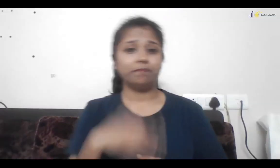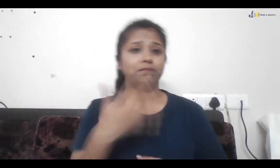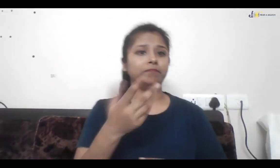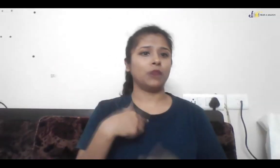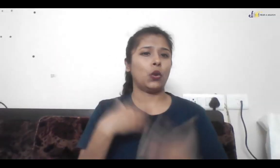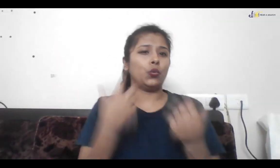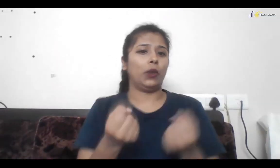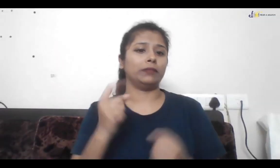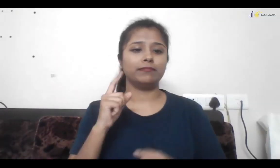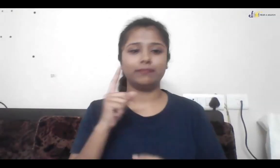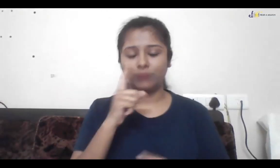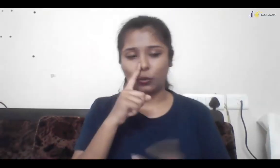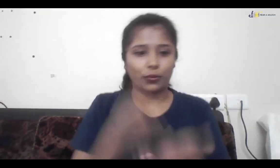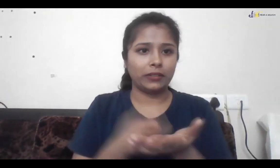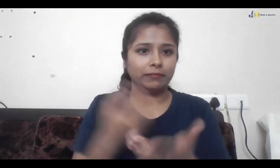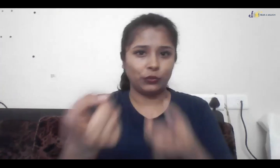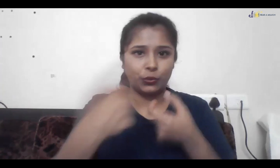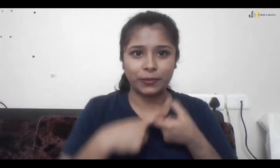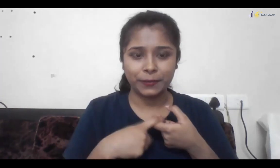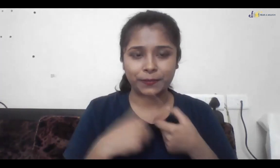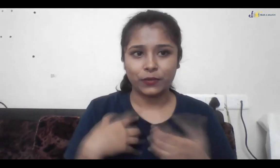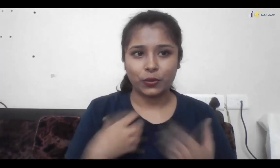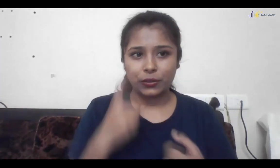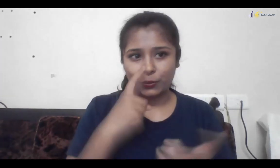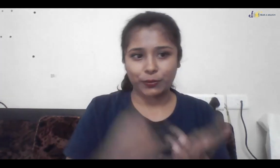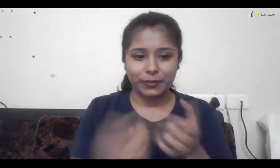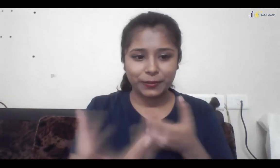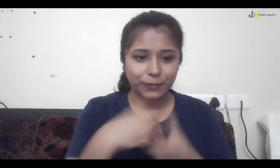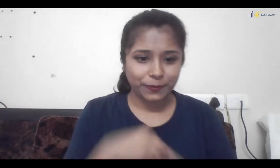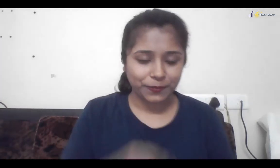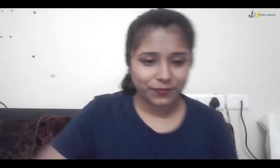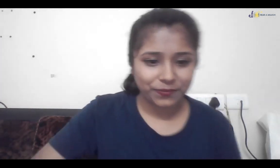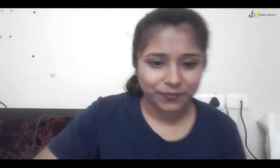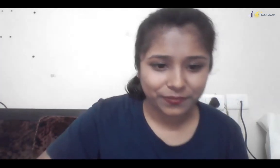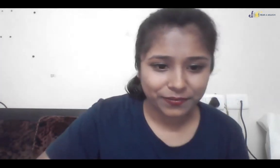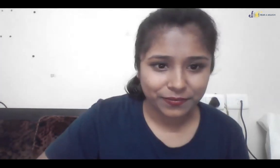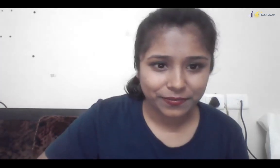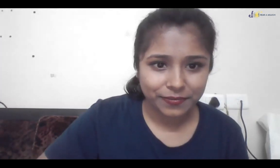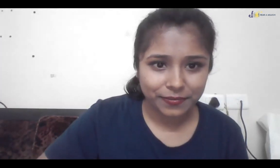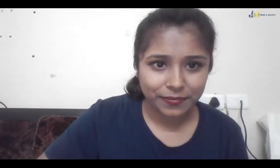Okay, then we can. Can we have Survi again?